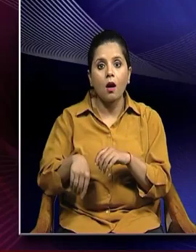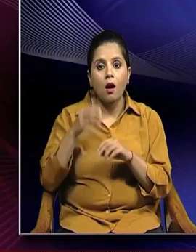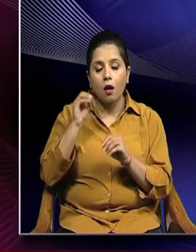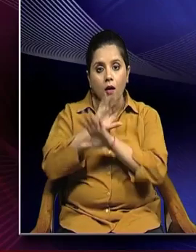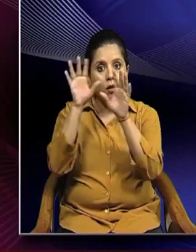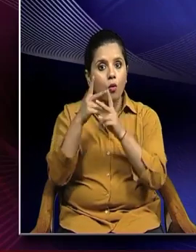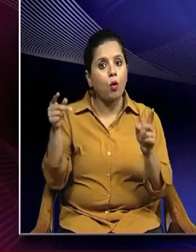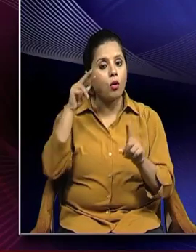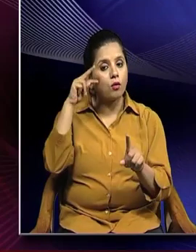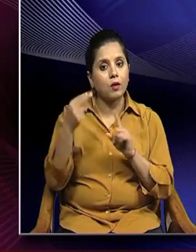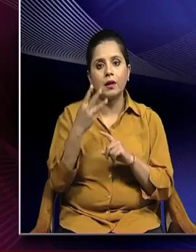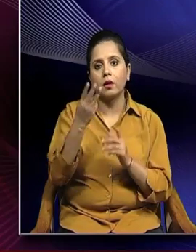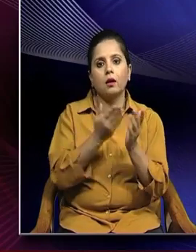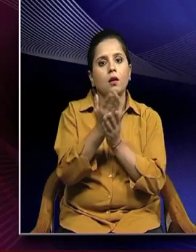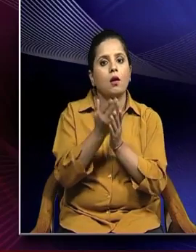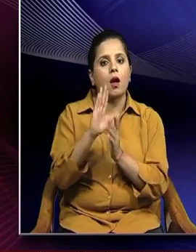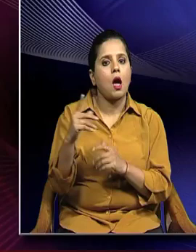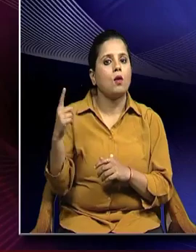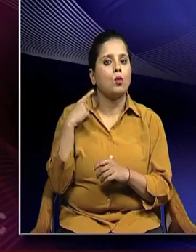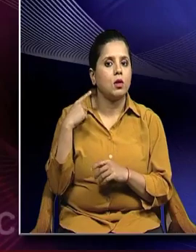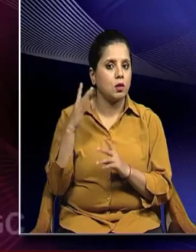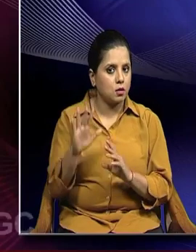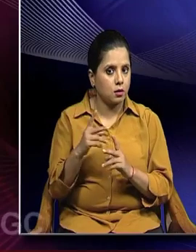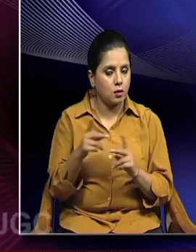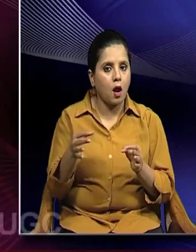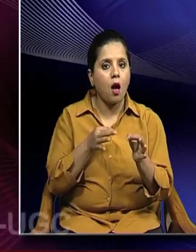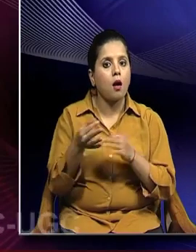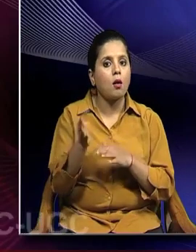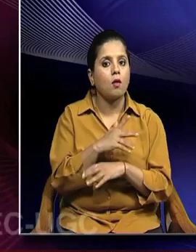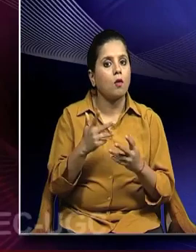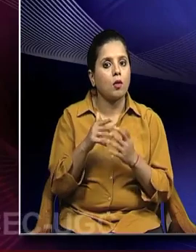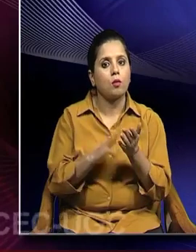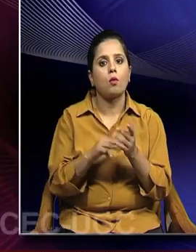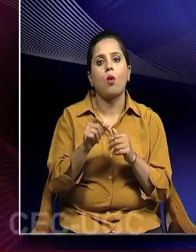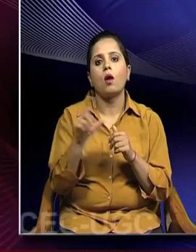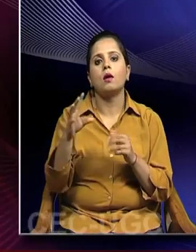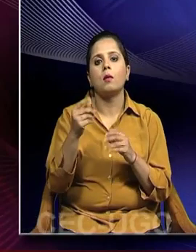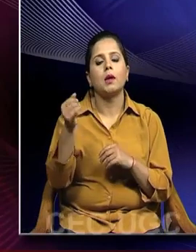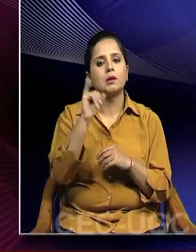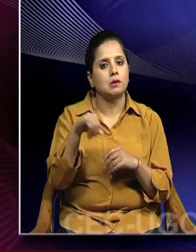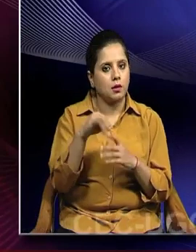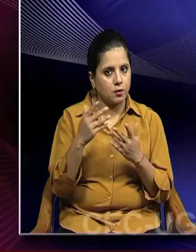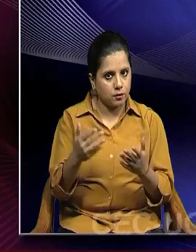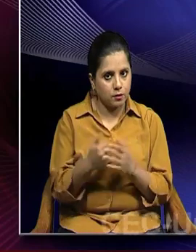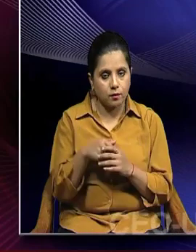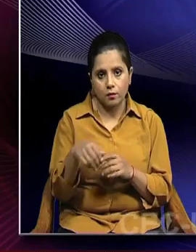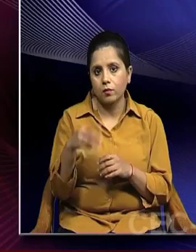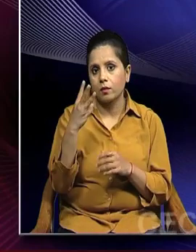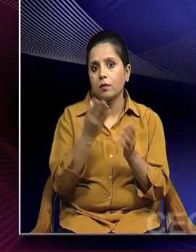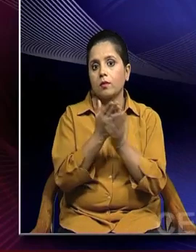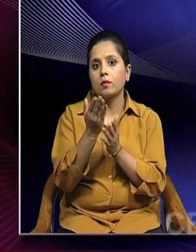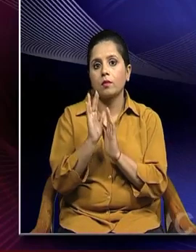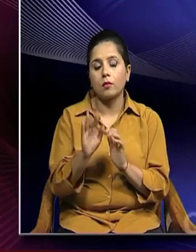perspective, there are 3 types of leadership here, which is explained by model number 6. So there are 3 types